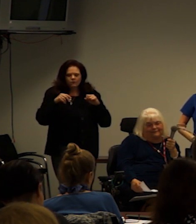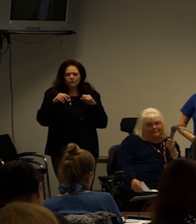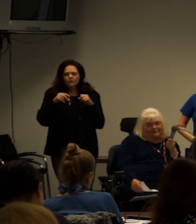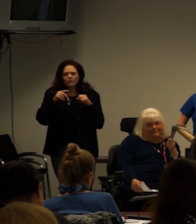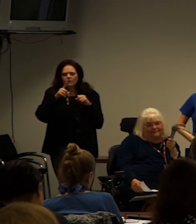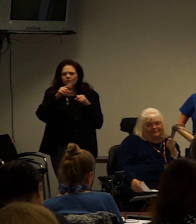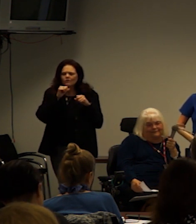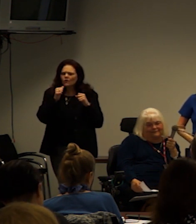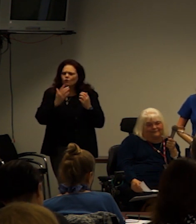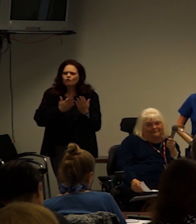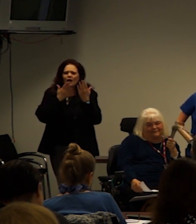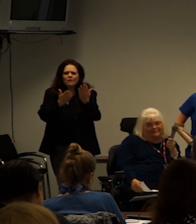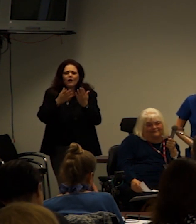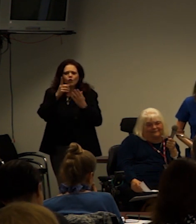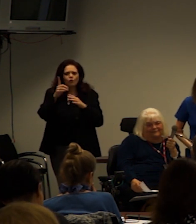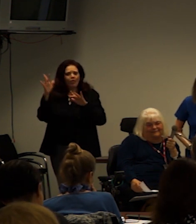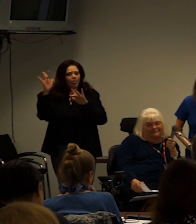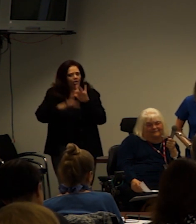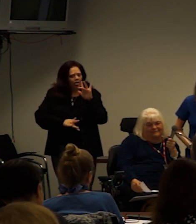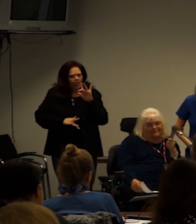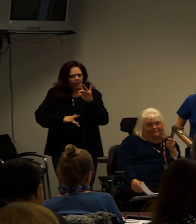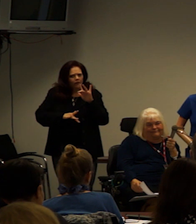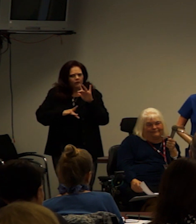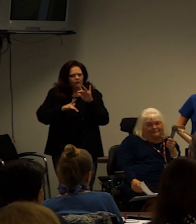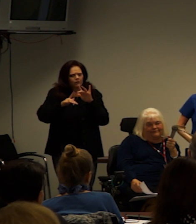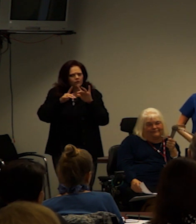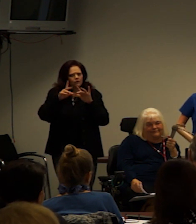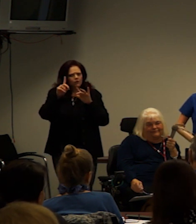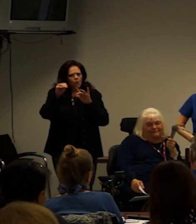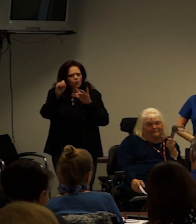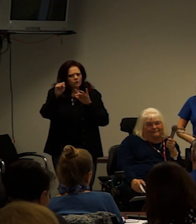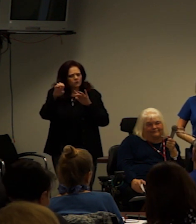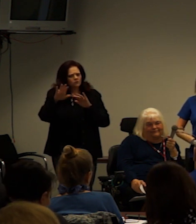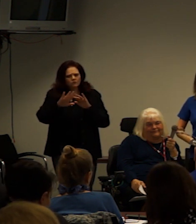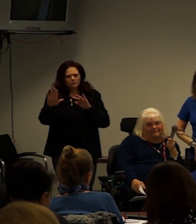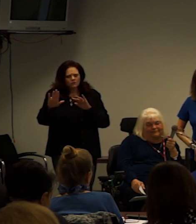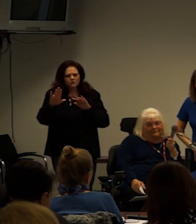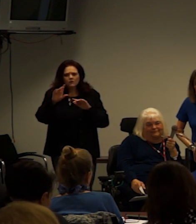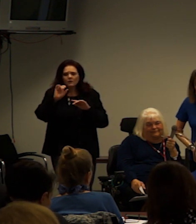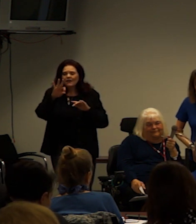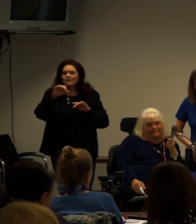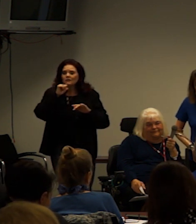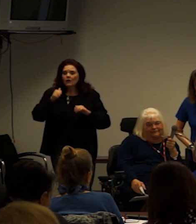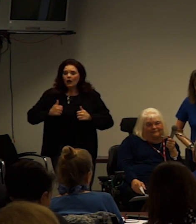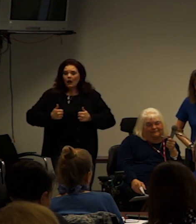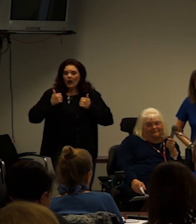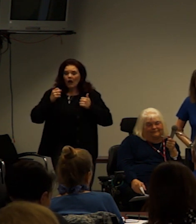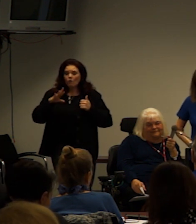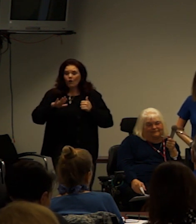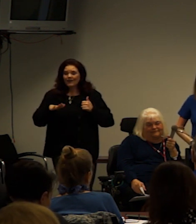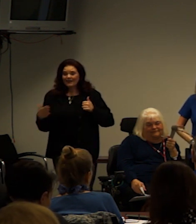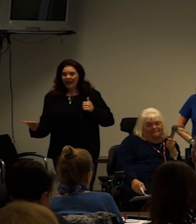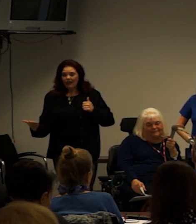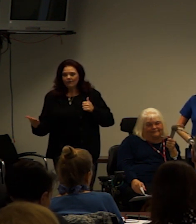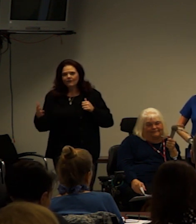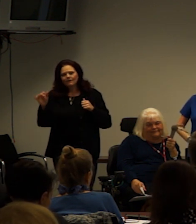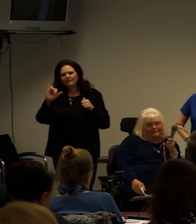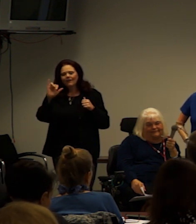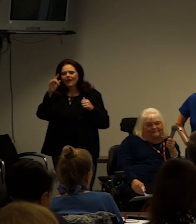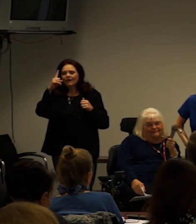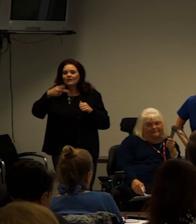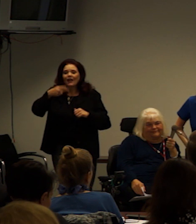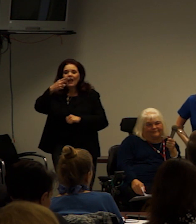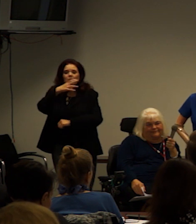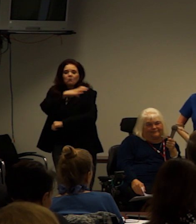I'm not recommending that you ever skip a dose, but if it's not a life and death, you know, like if it's a high